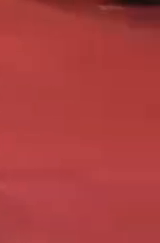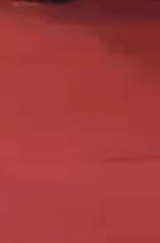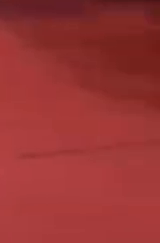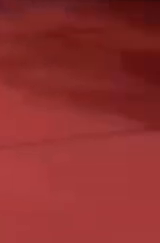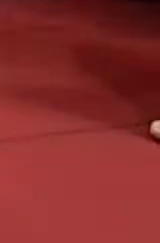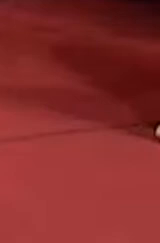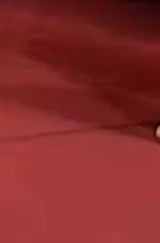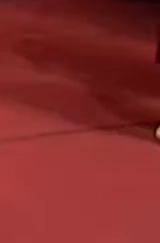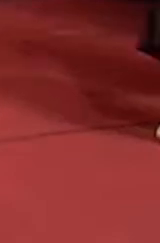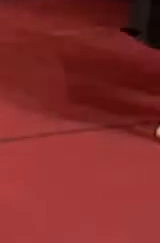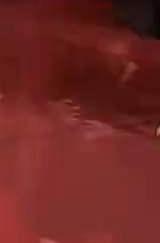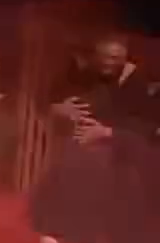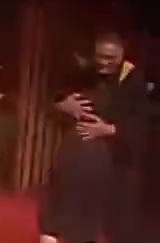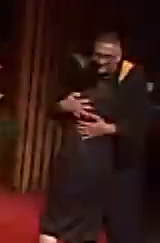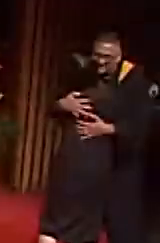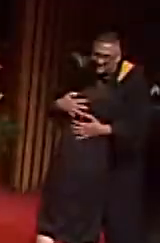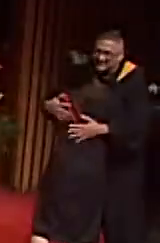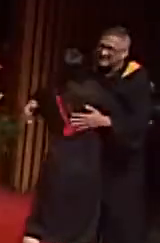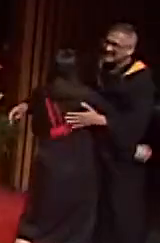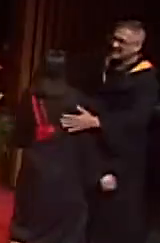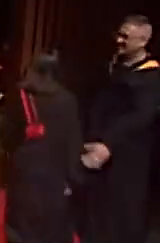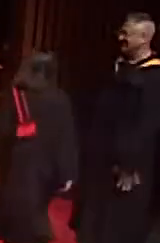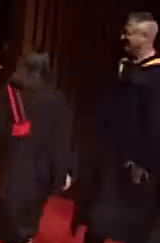Vanita Suen, honors.